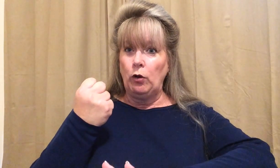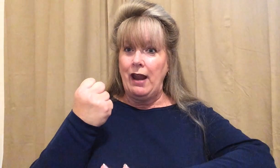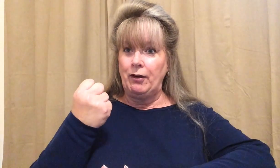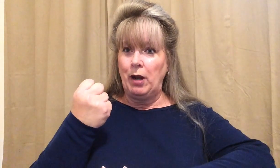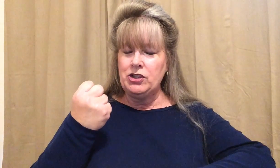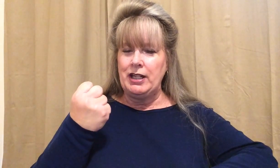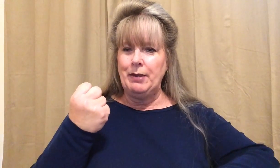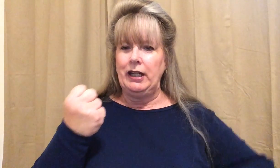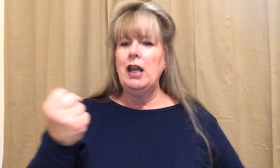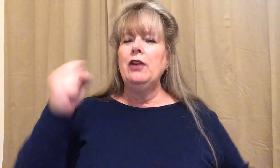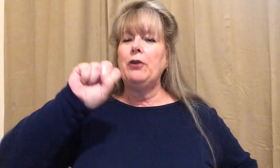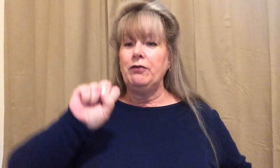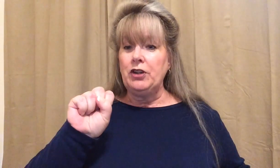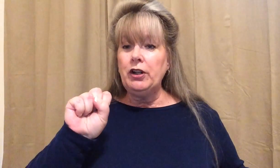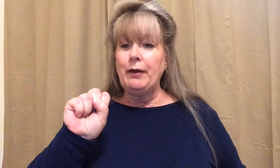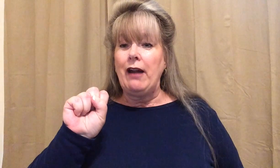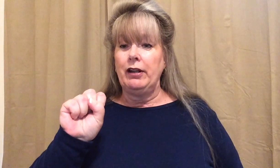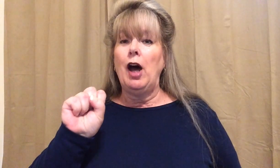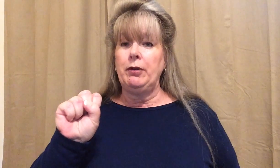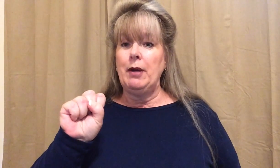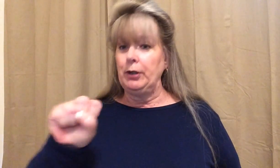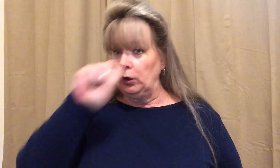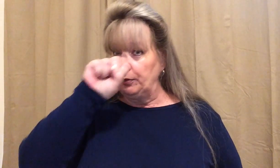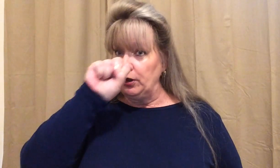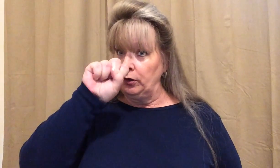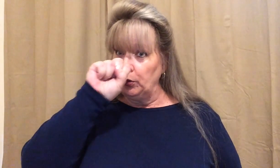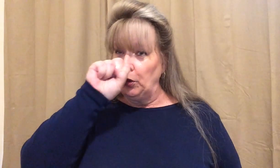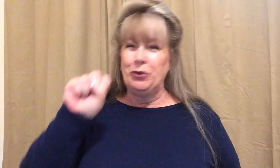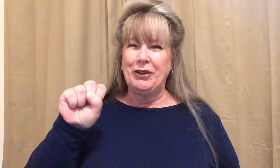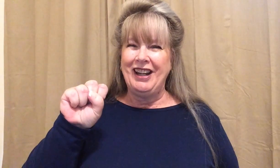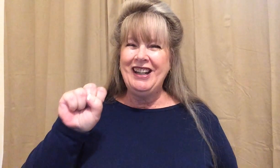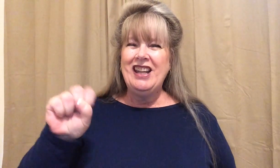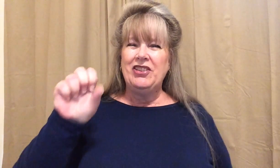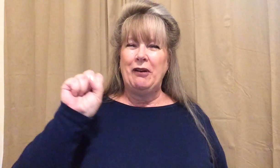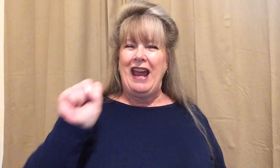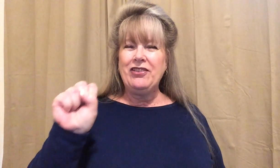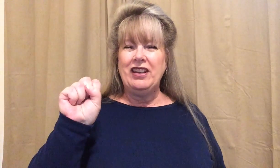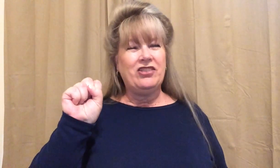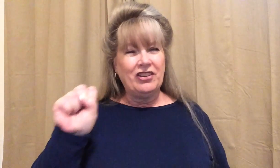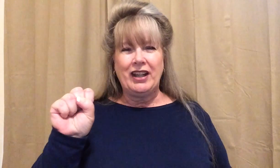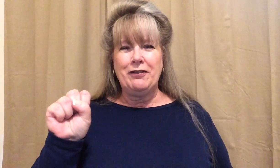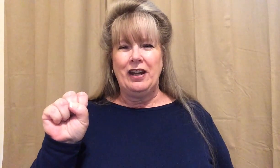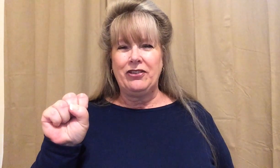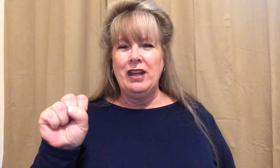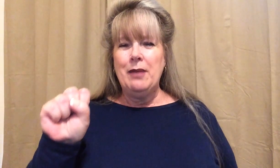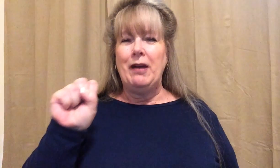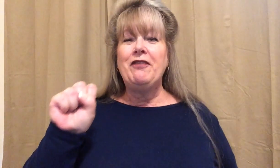ever punch anybody. So if you turn it around, it'll help you remember you can only punch your own nose, okay? So S is just like a fist, but